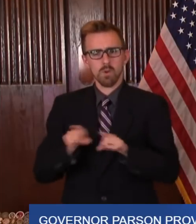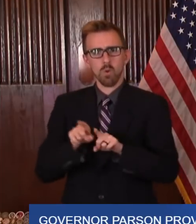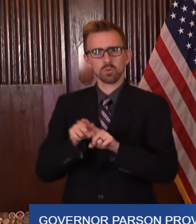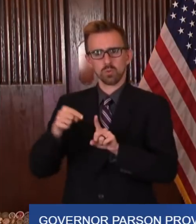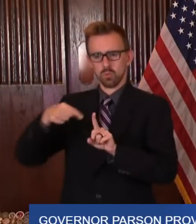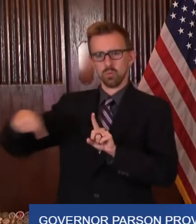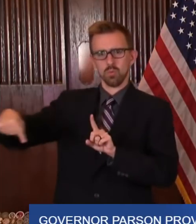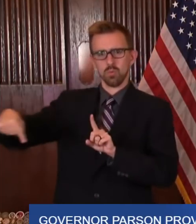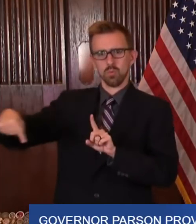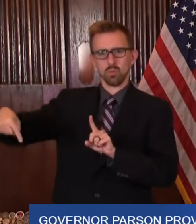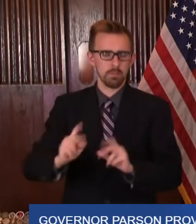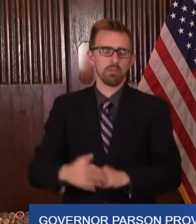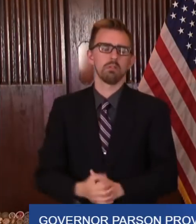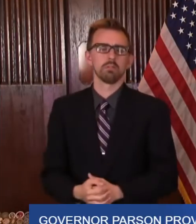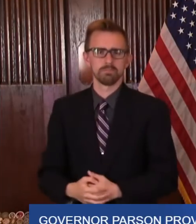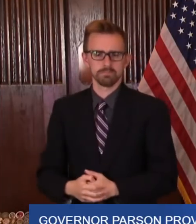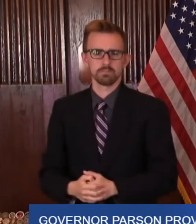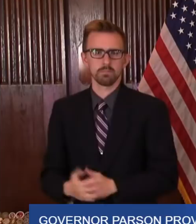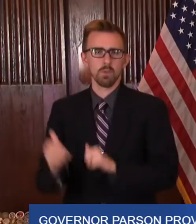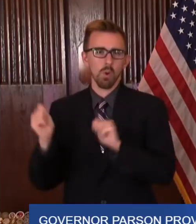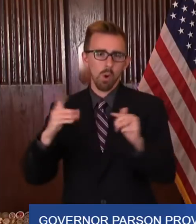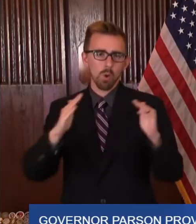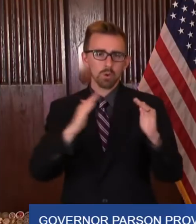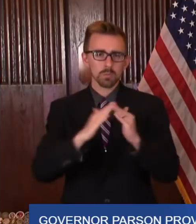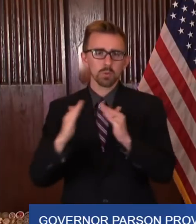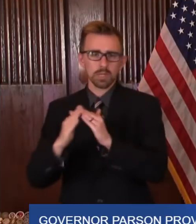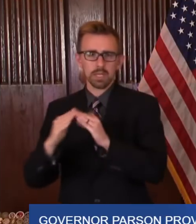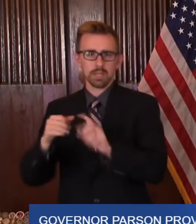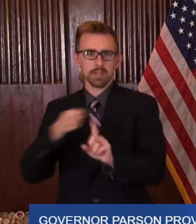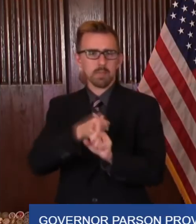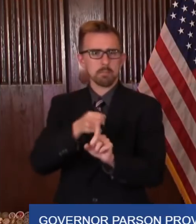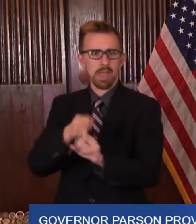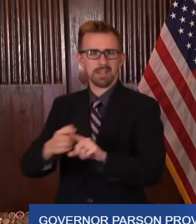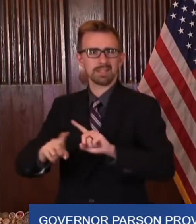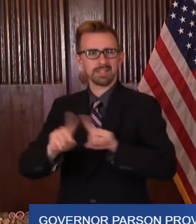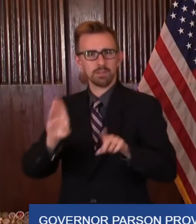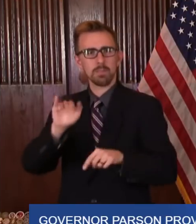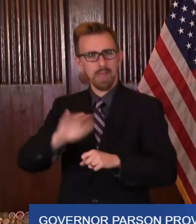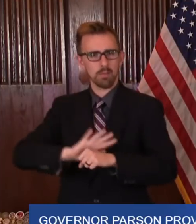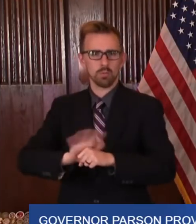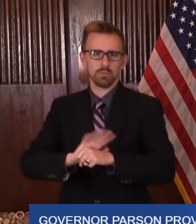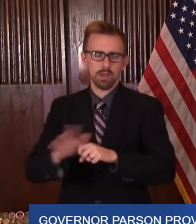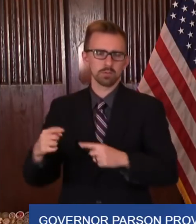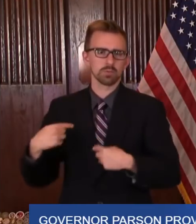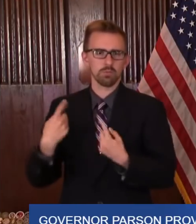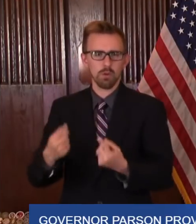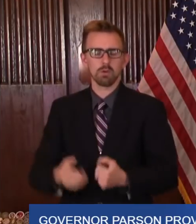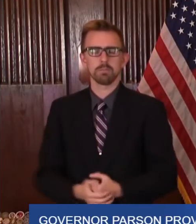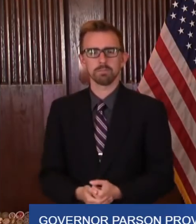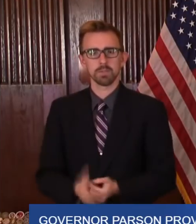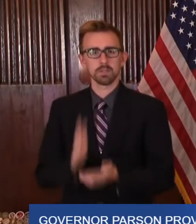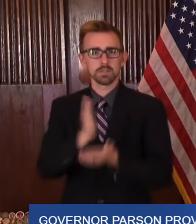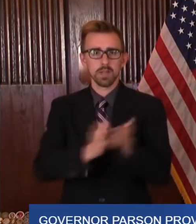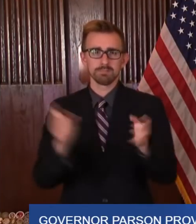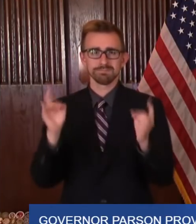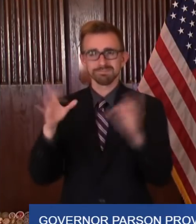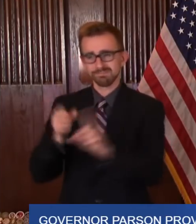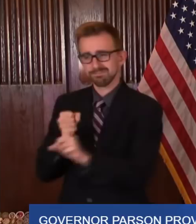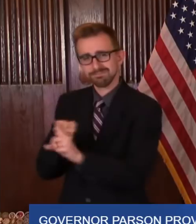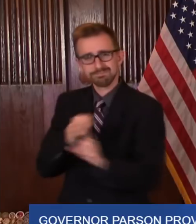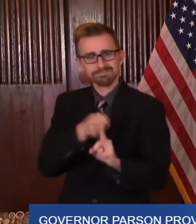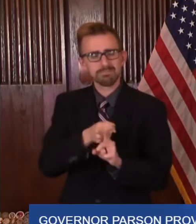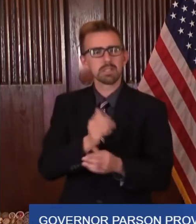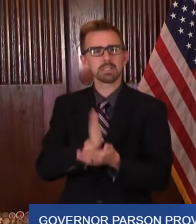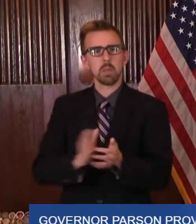others. Every across Missouri has been affected differently by COVID-19, some worse than